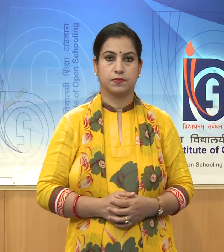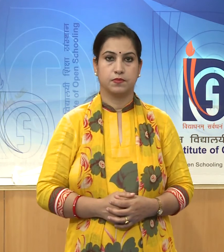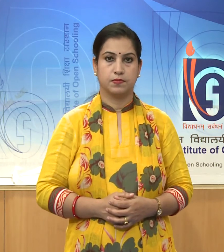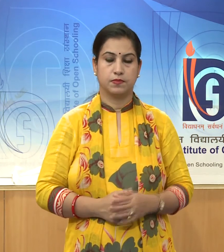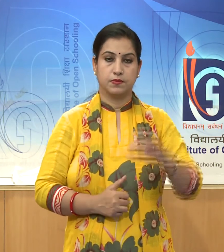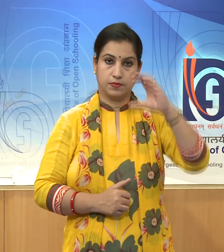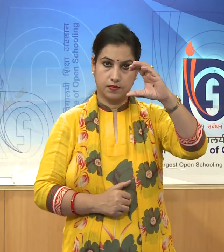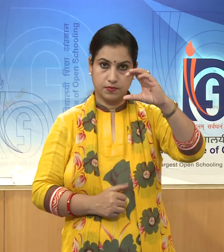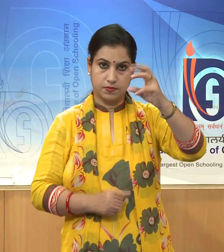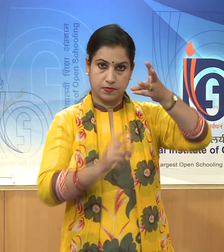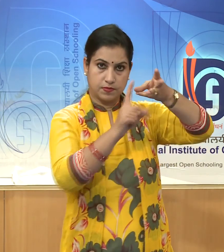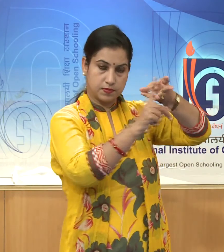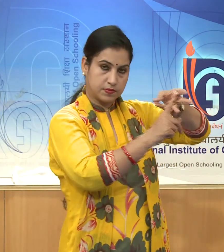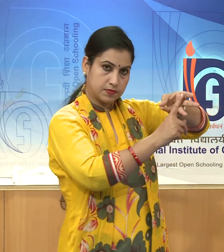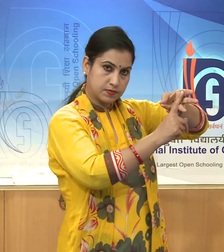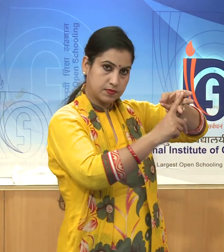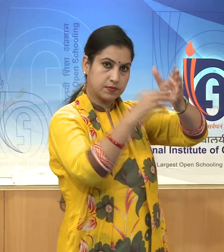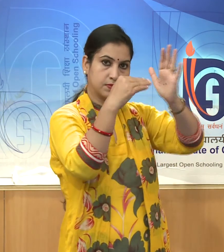Cézanne, C.